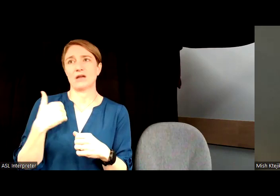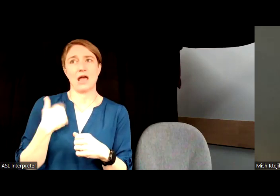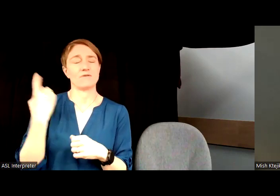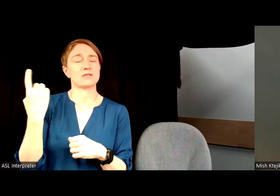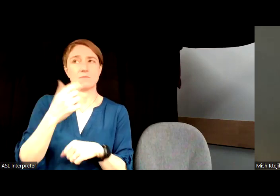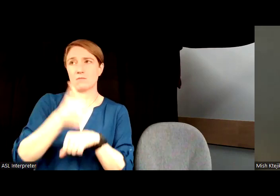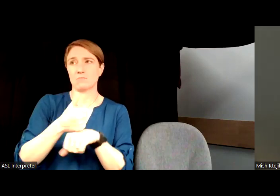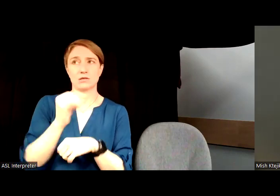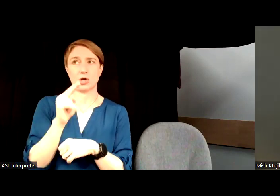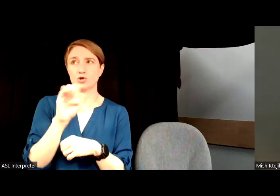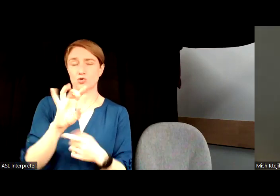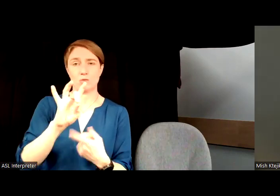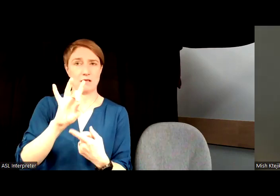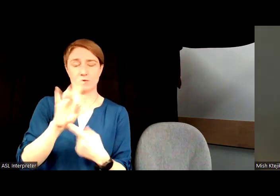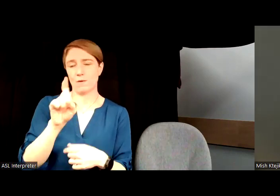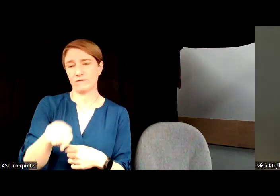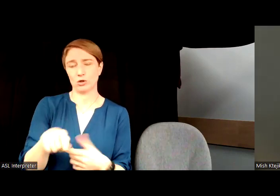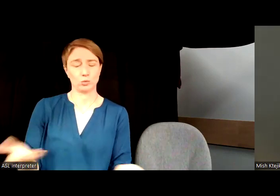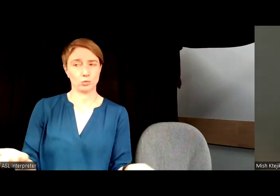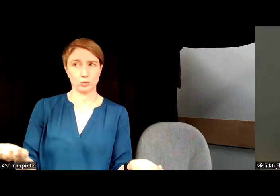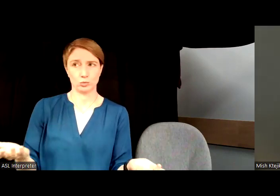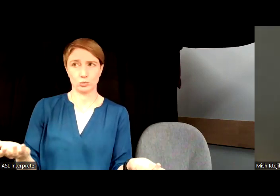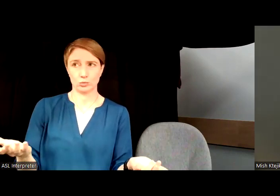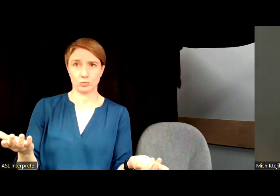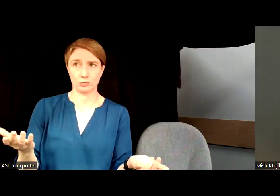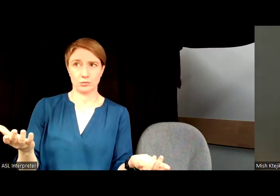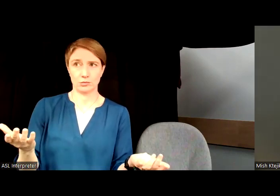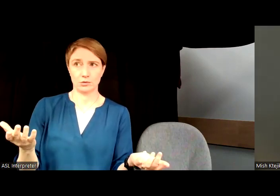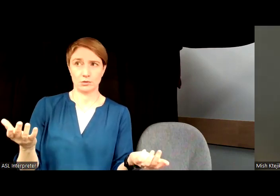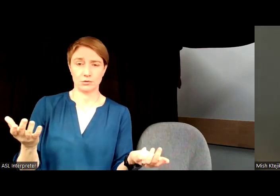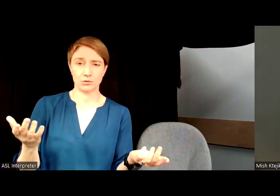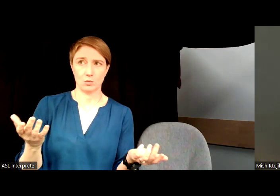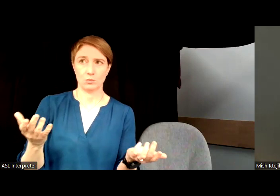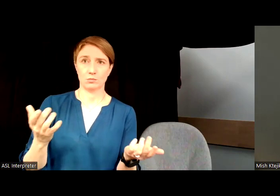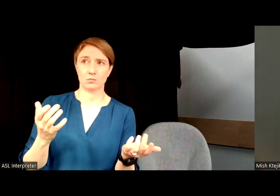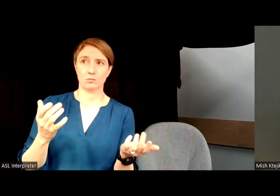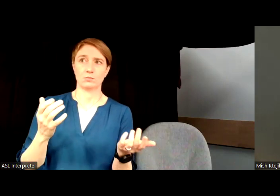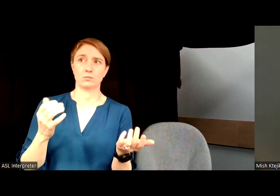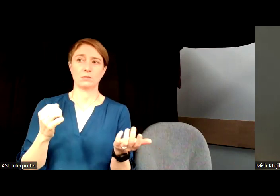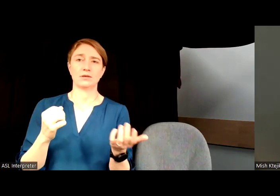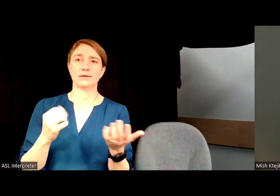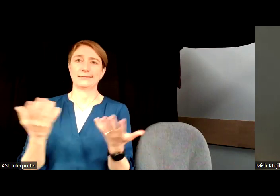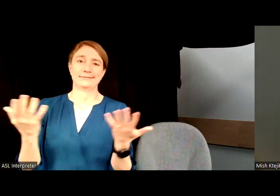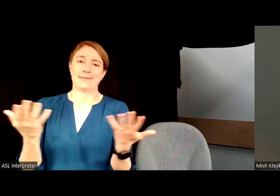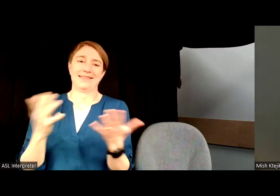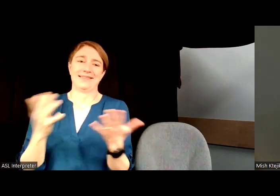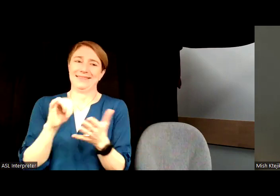June 8th, or we just won't be licensing. I mean, that's just, we can't do